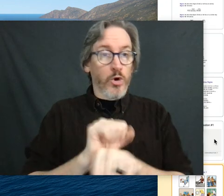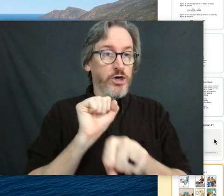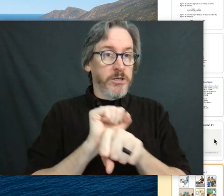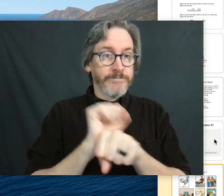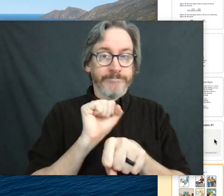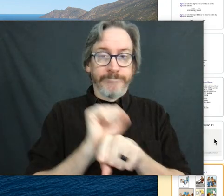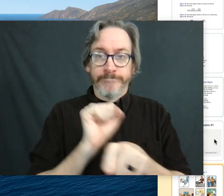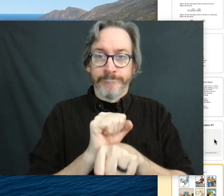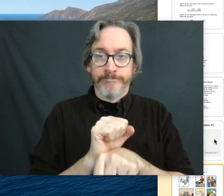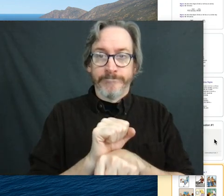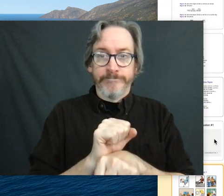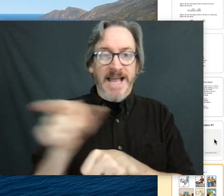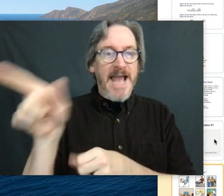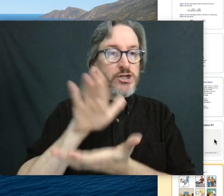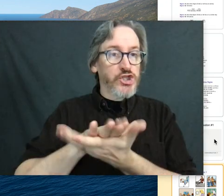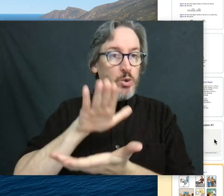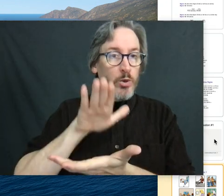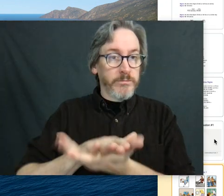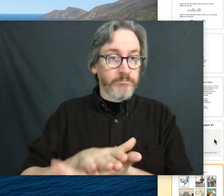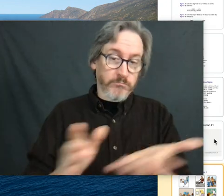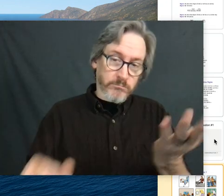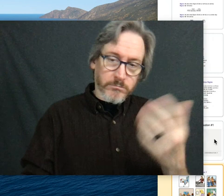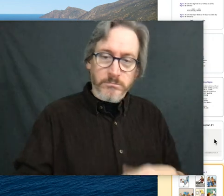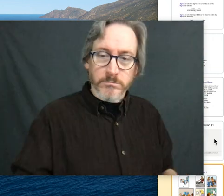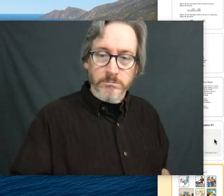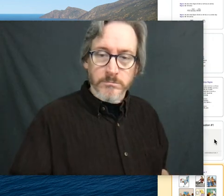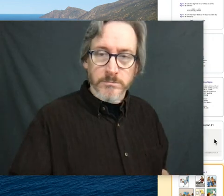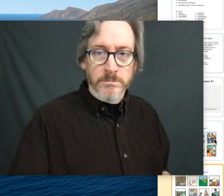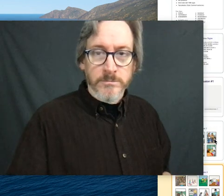And work and school.